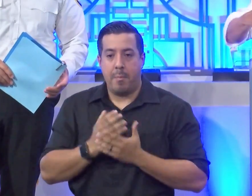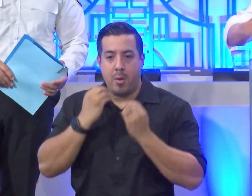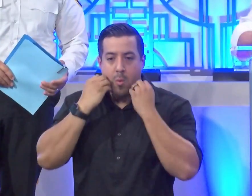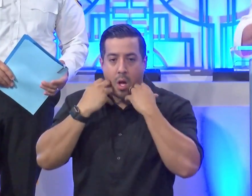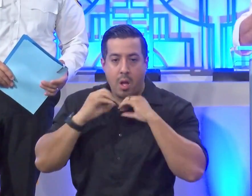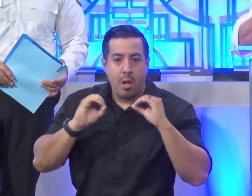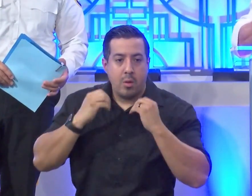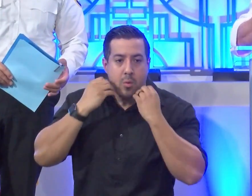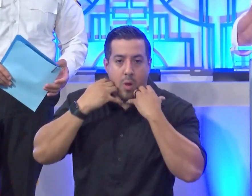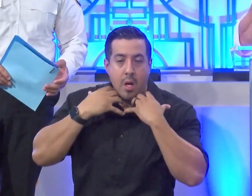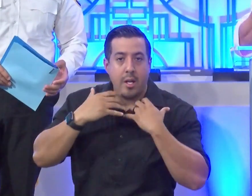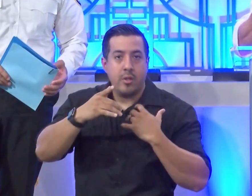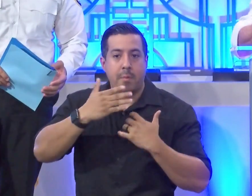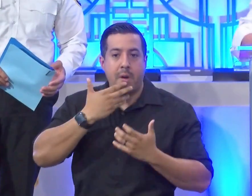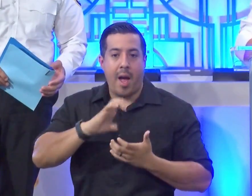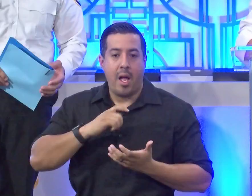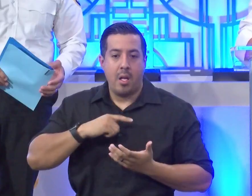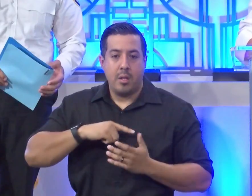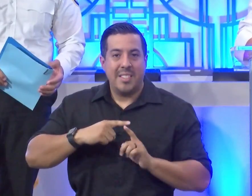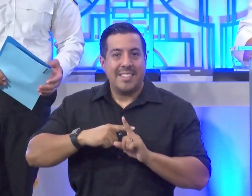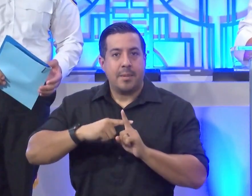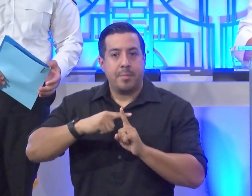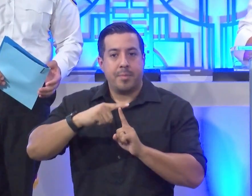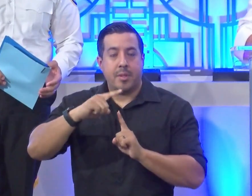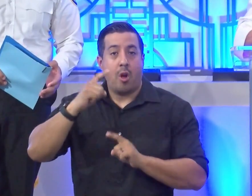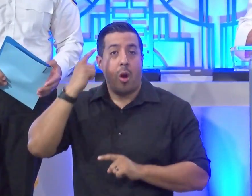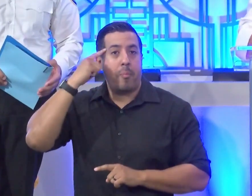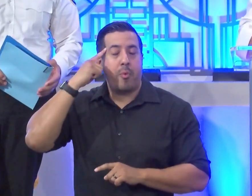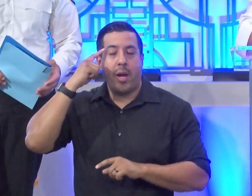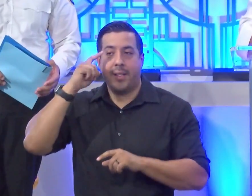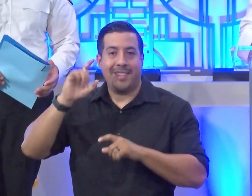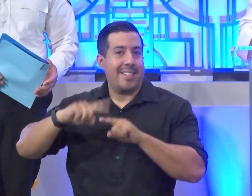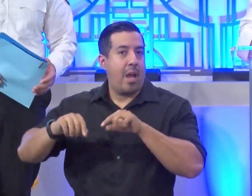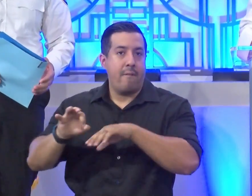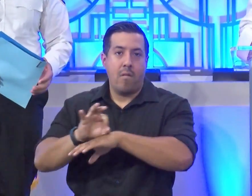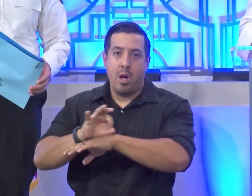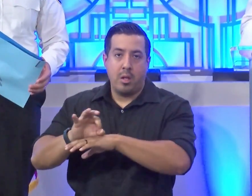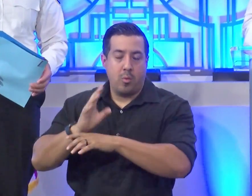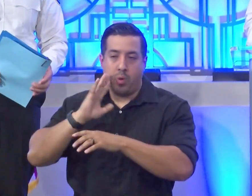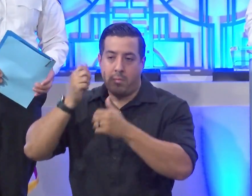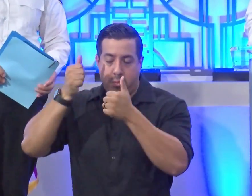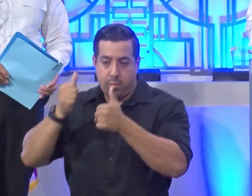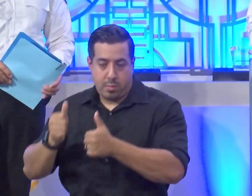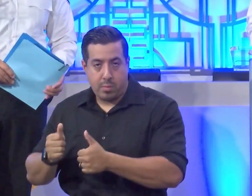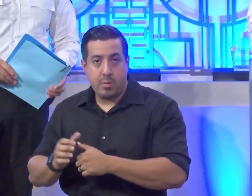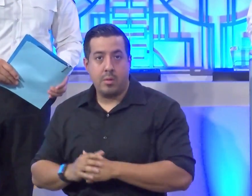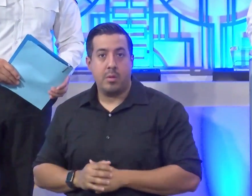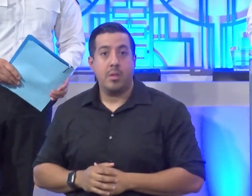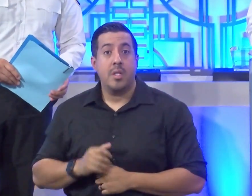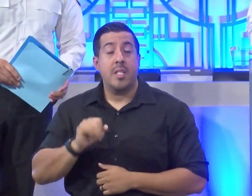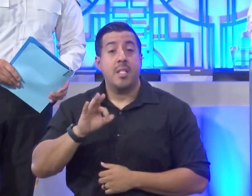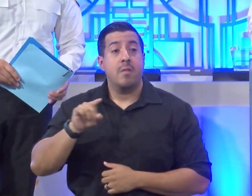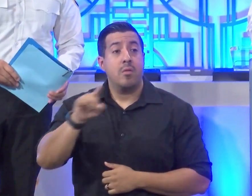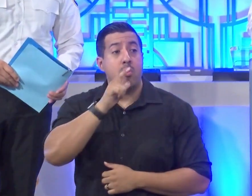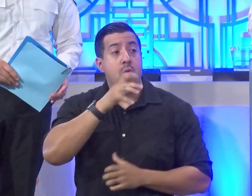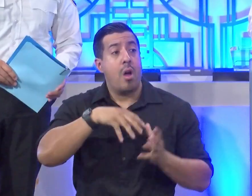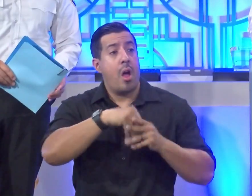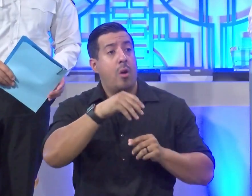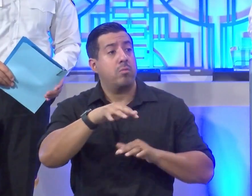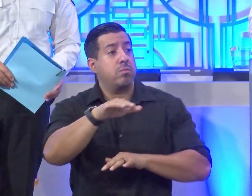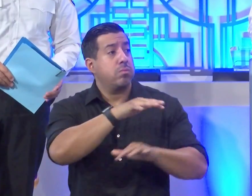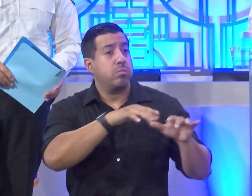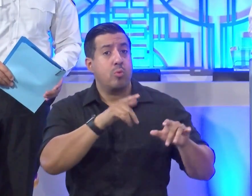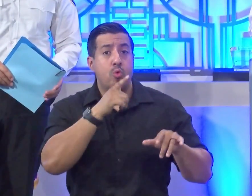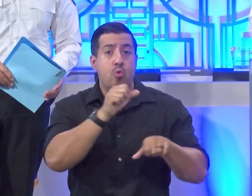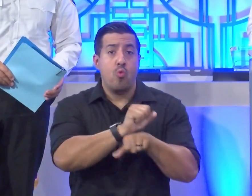cooling, your temperature goes up, and your brain begins to dysfunction. So this is really important when we're talking about people who are outdoors, particularly people who are